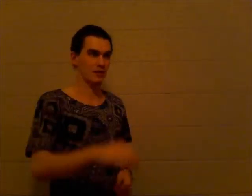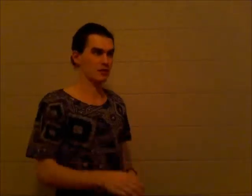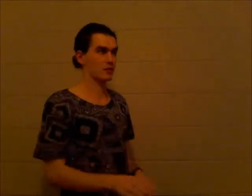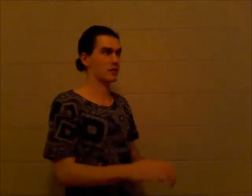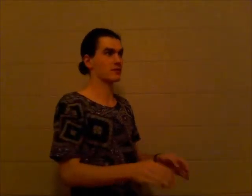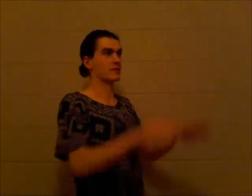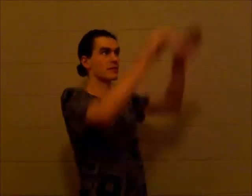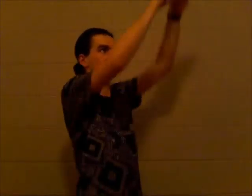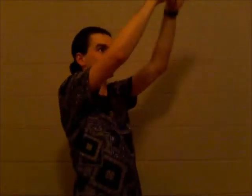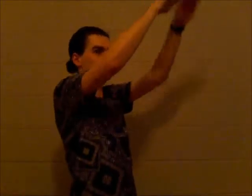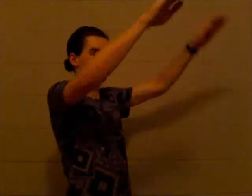drives and gets out